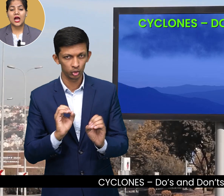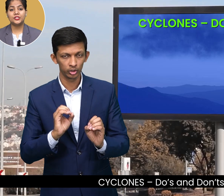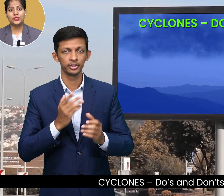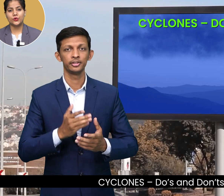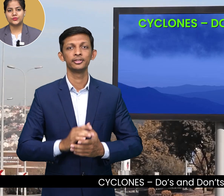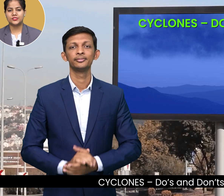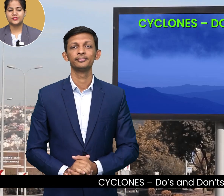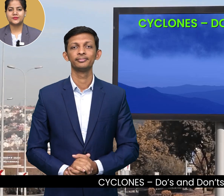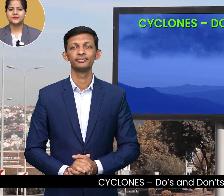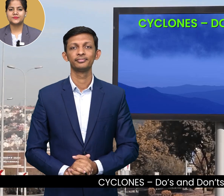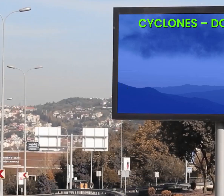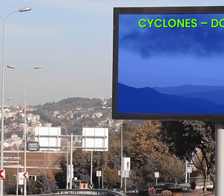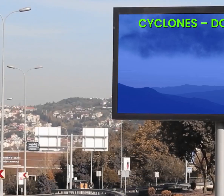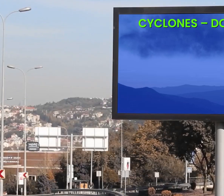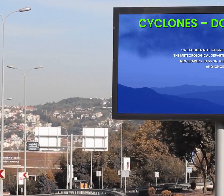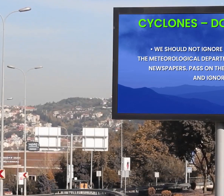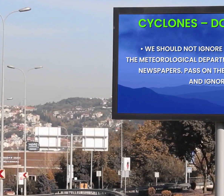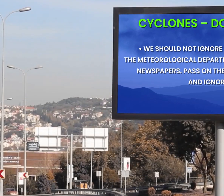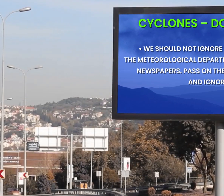Do's and don'ts.